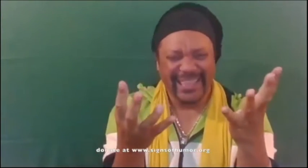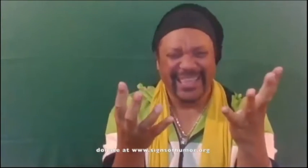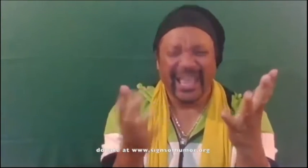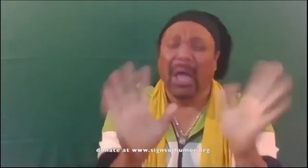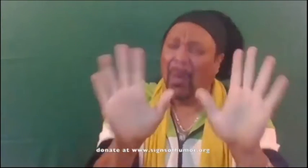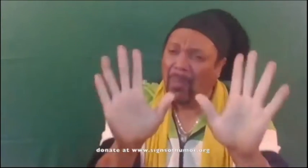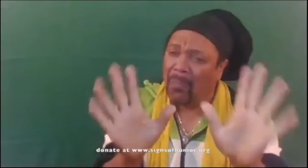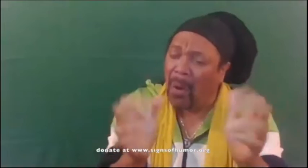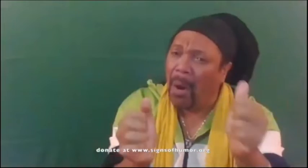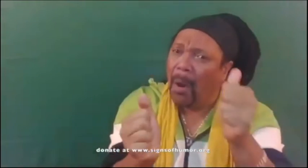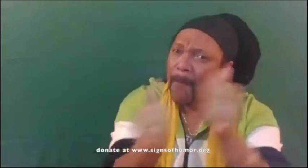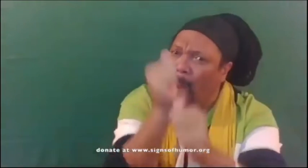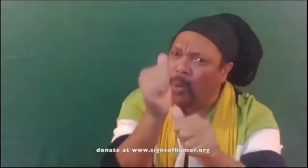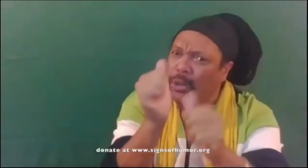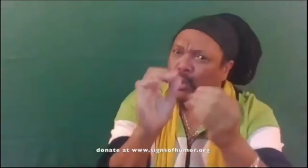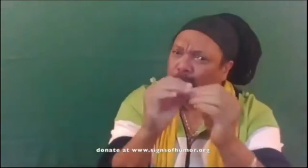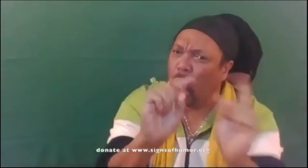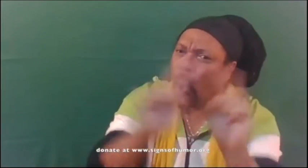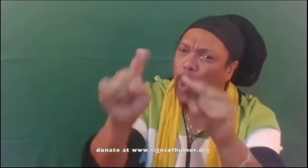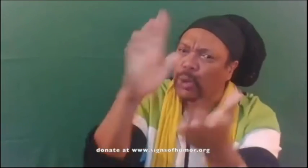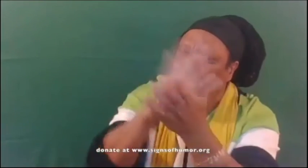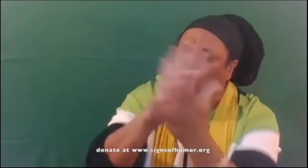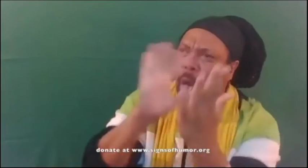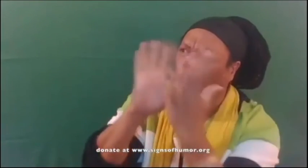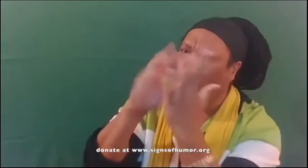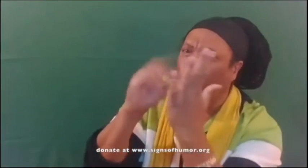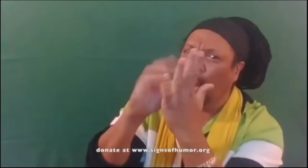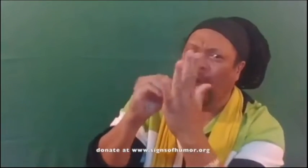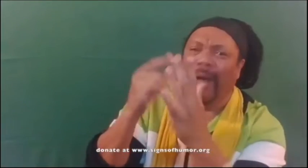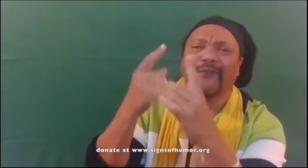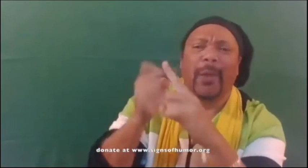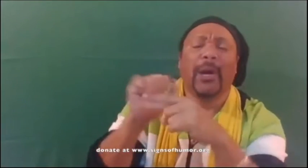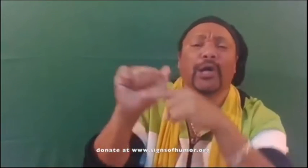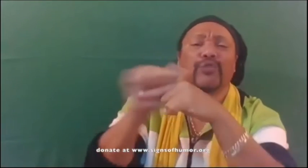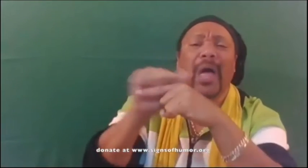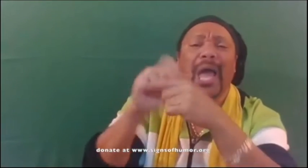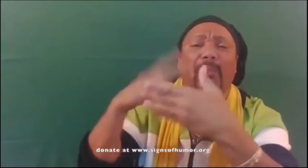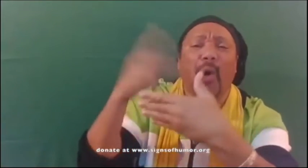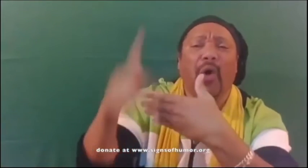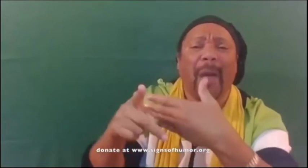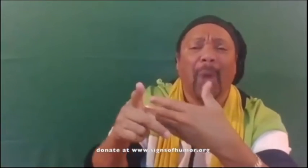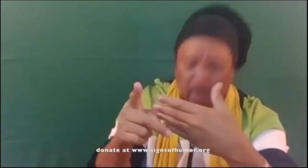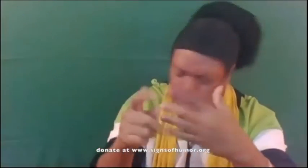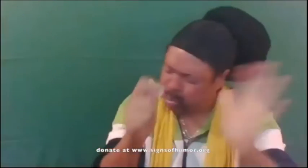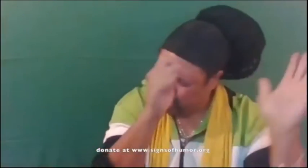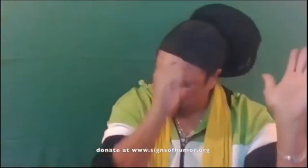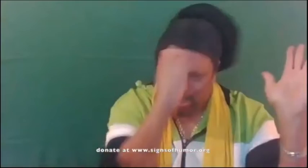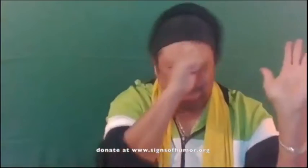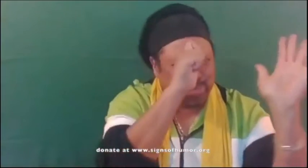And I want to enlist maybe a couple. Some of you are formally trained. You went to an